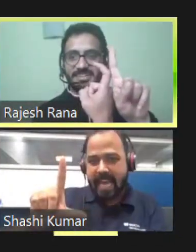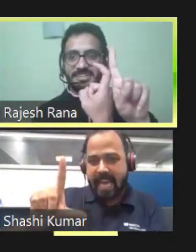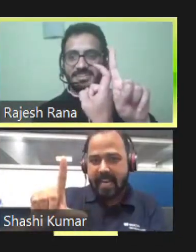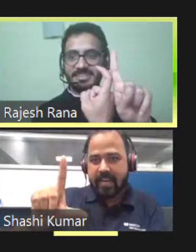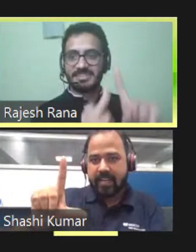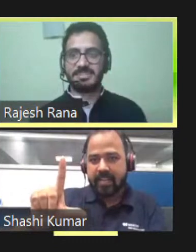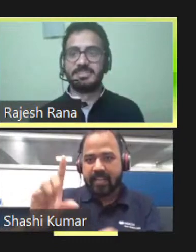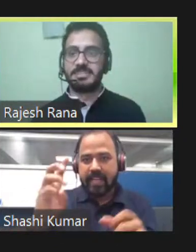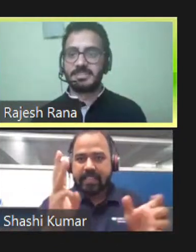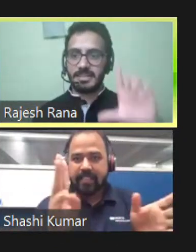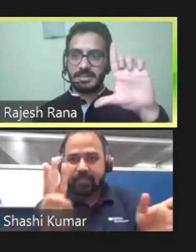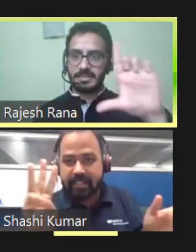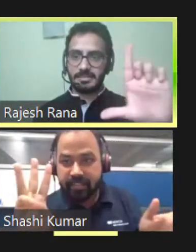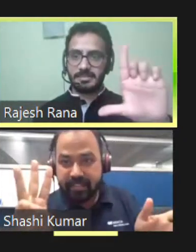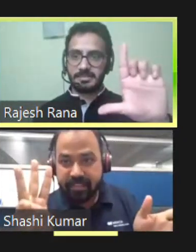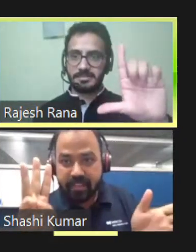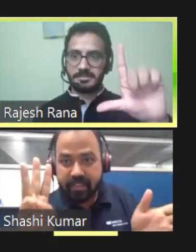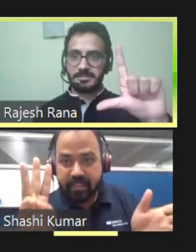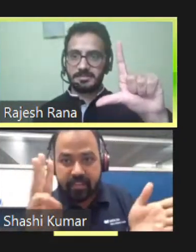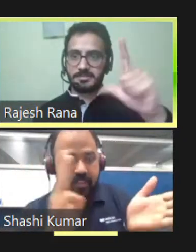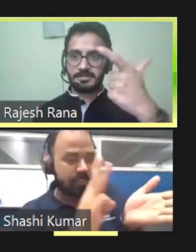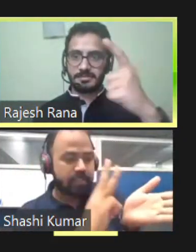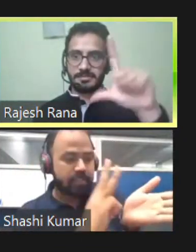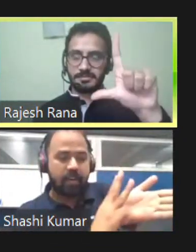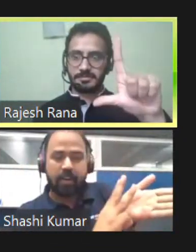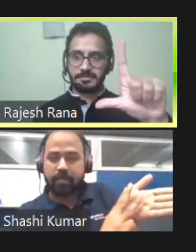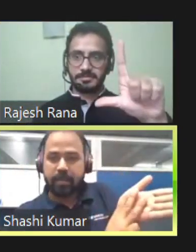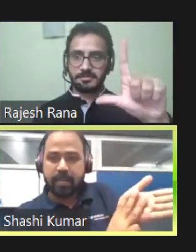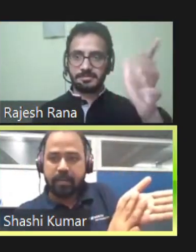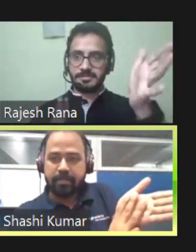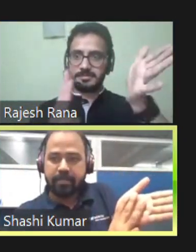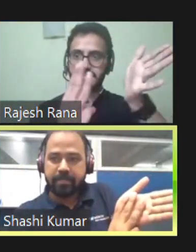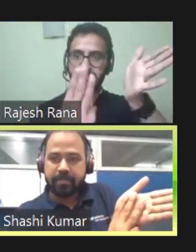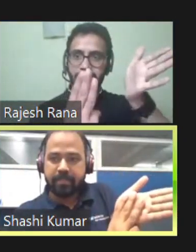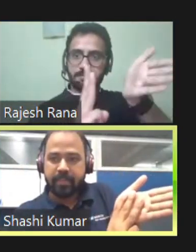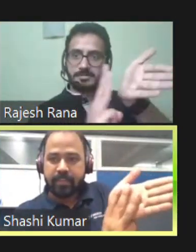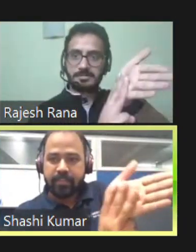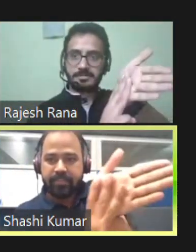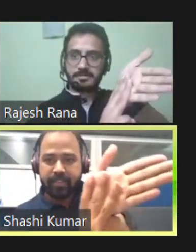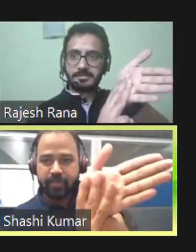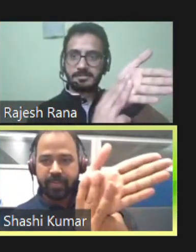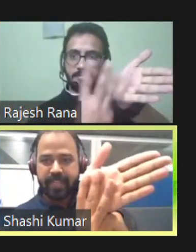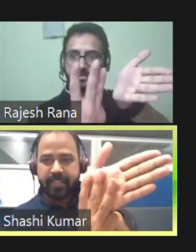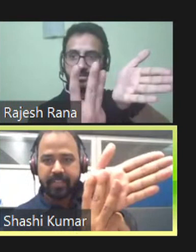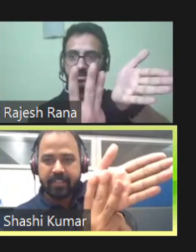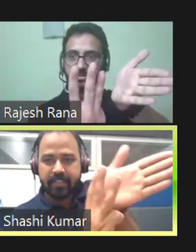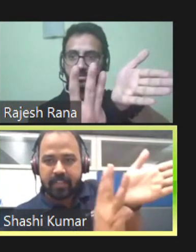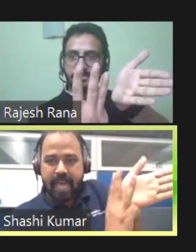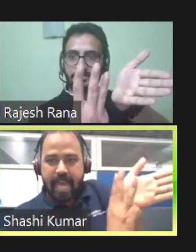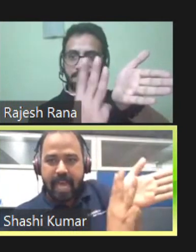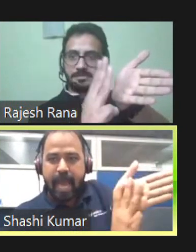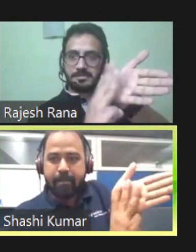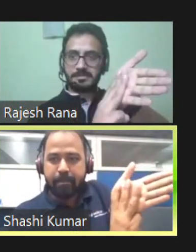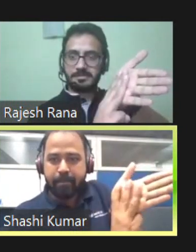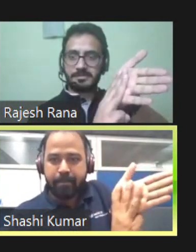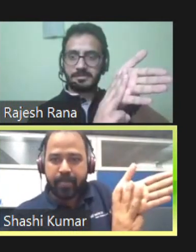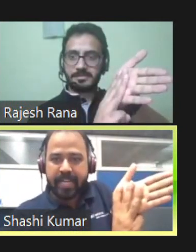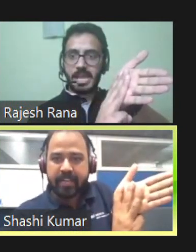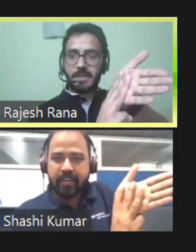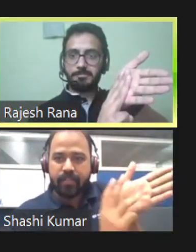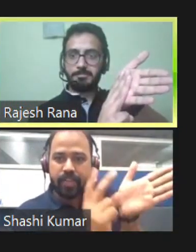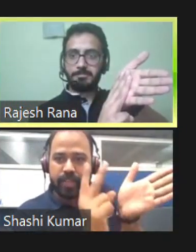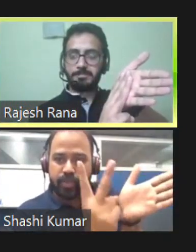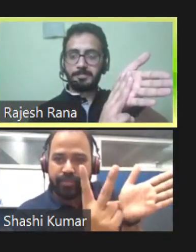in L. It's in with 3 fingers on palm, 3 fingers, right? M,